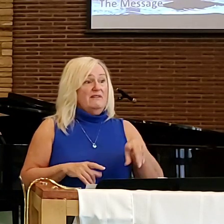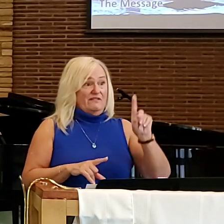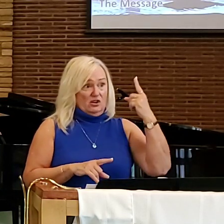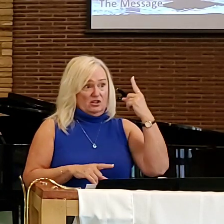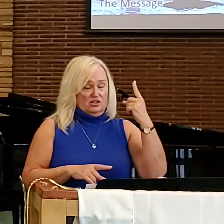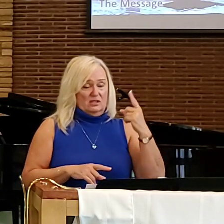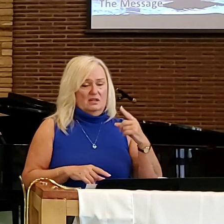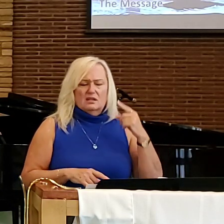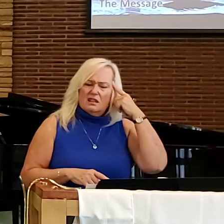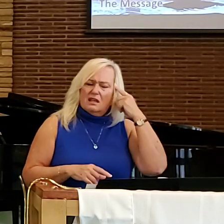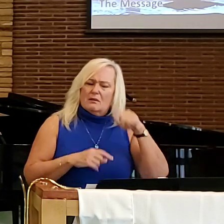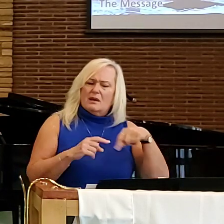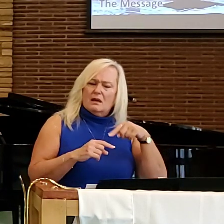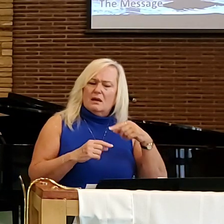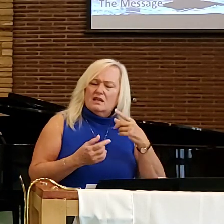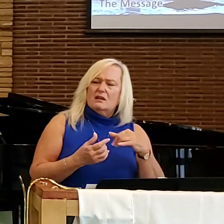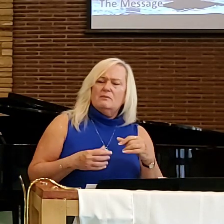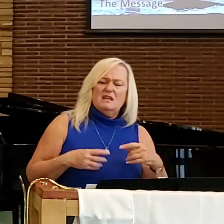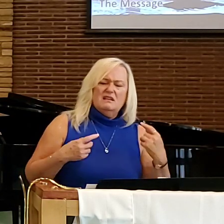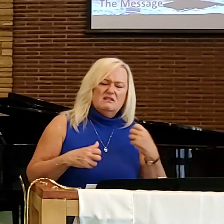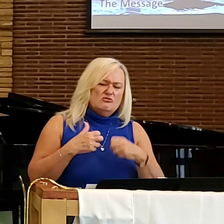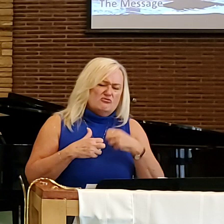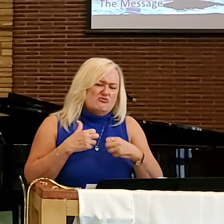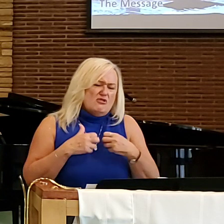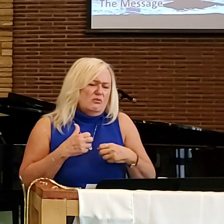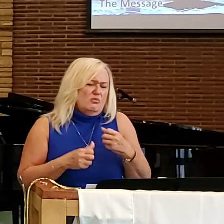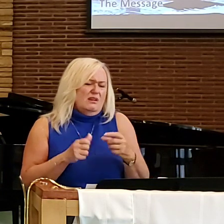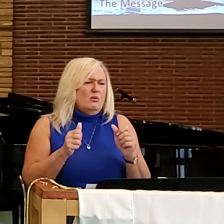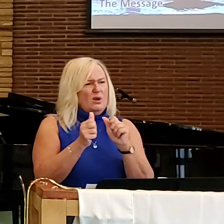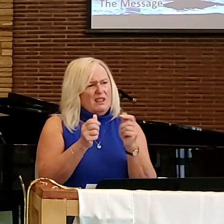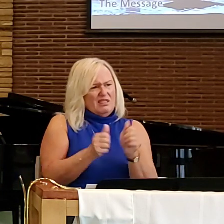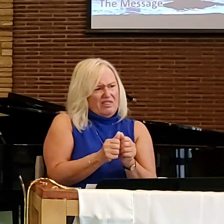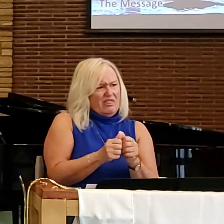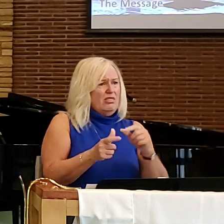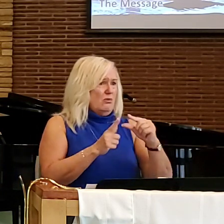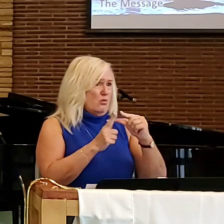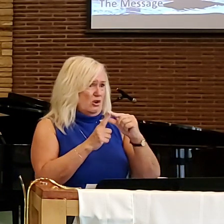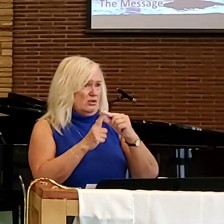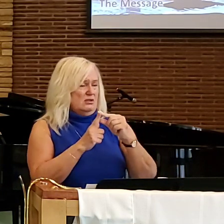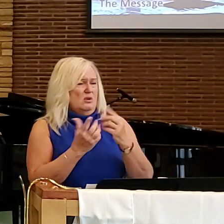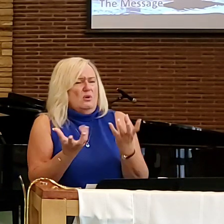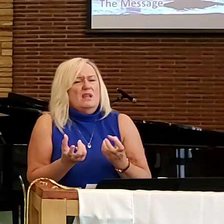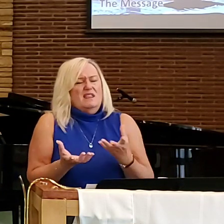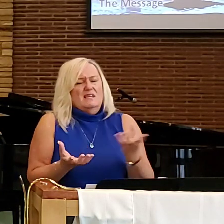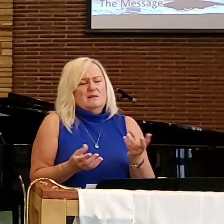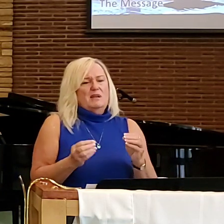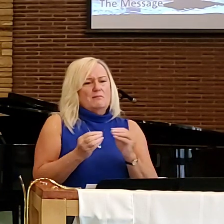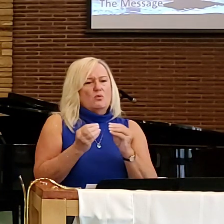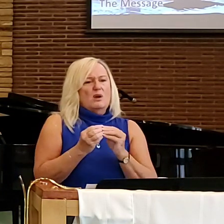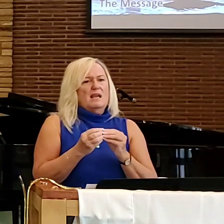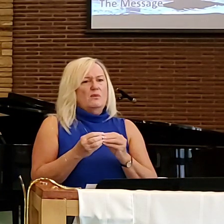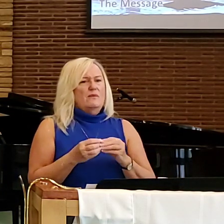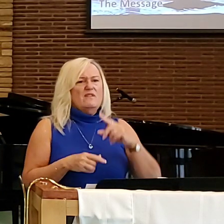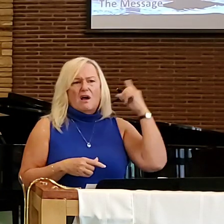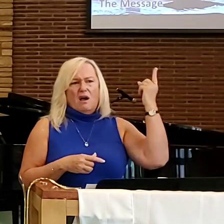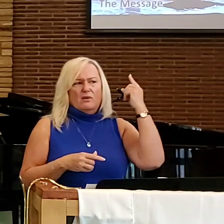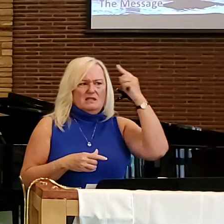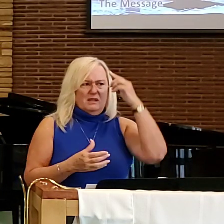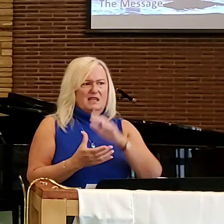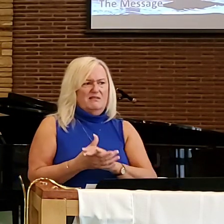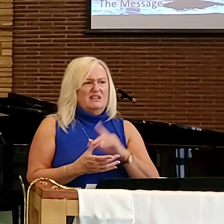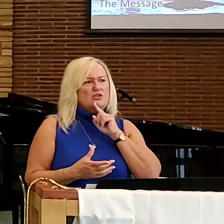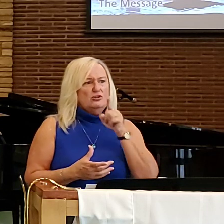And so when we think about it, we may struggle with these words. We may want things to be more like we've always believed they ought to